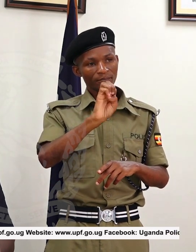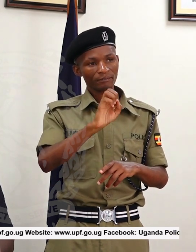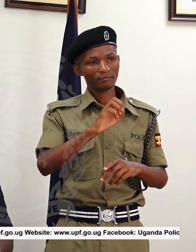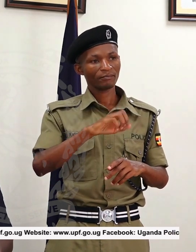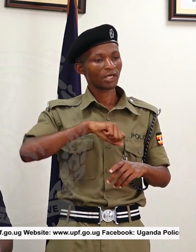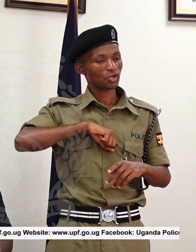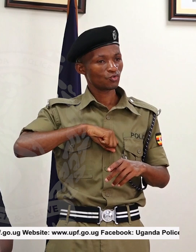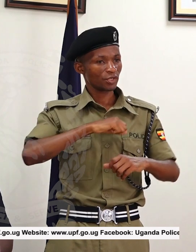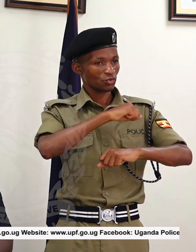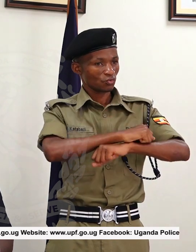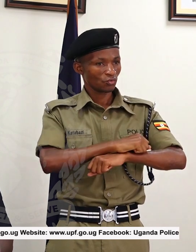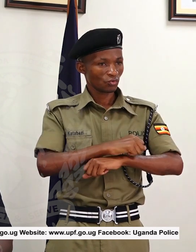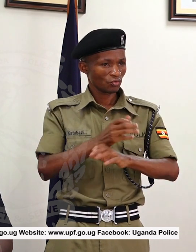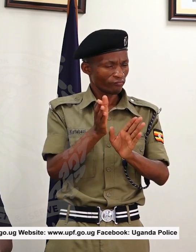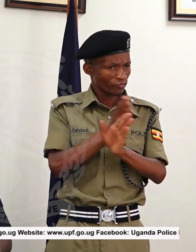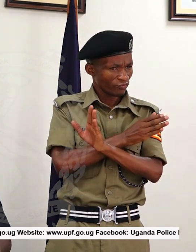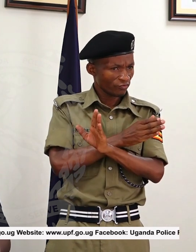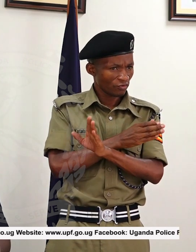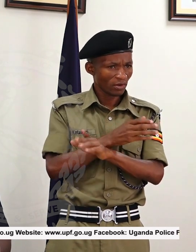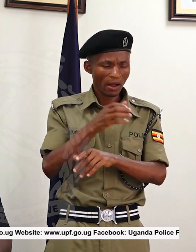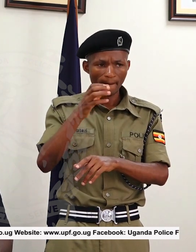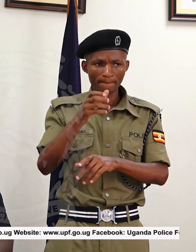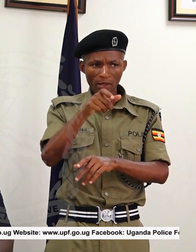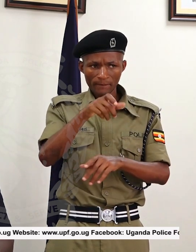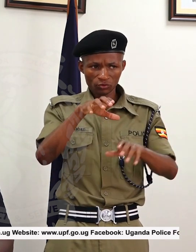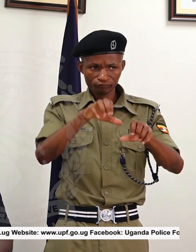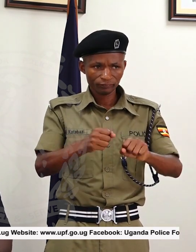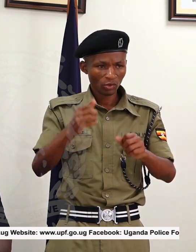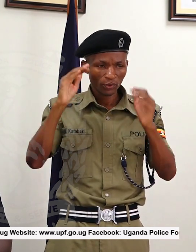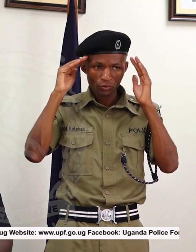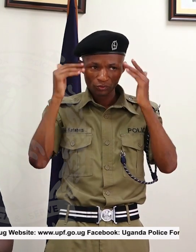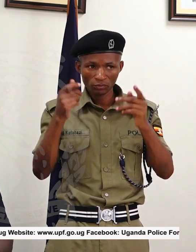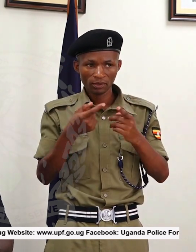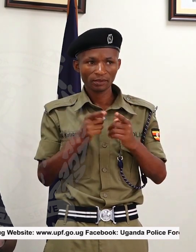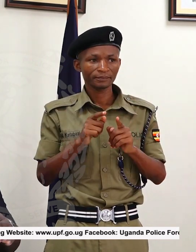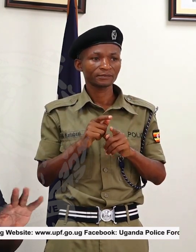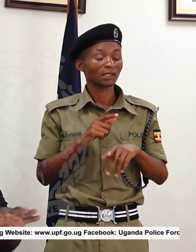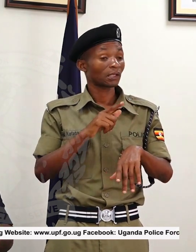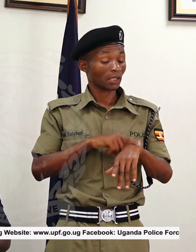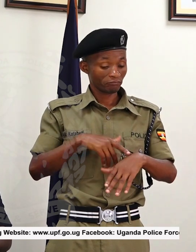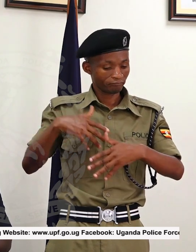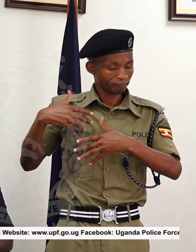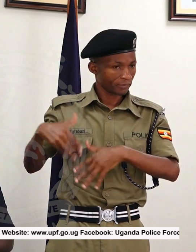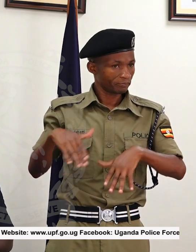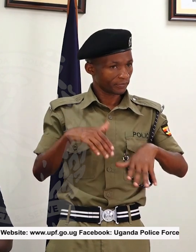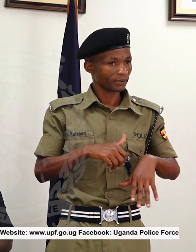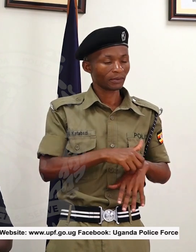by an unknown person in the evening at around 5 p.m. That was on the 24th, while playing